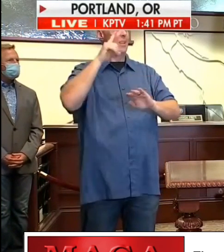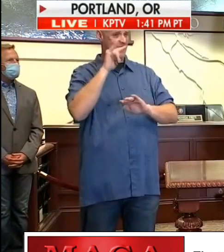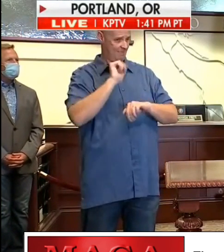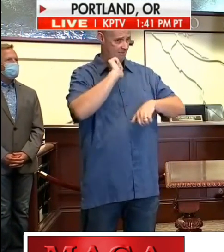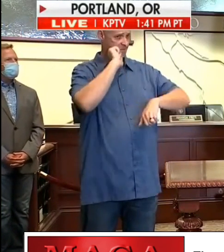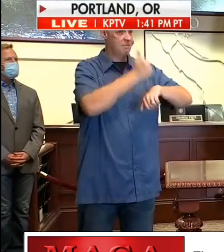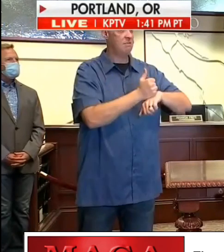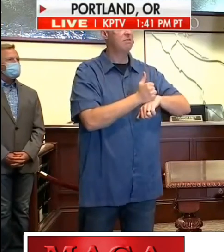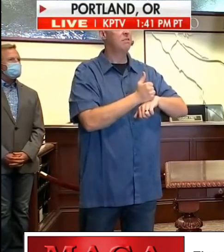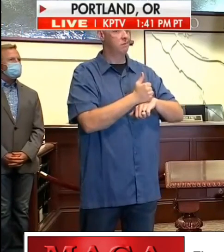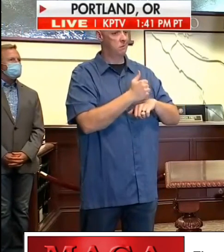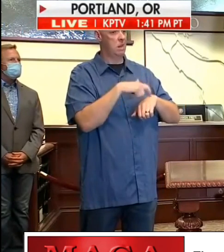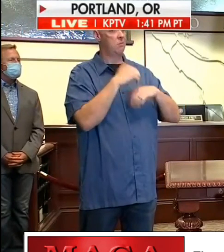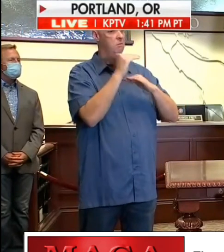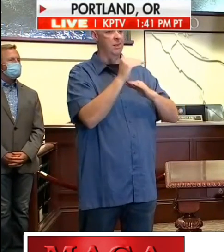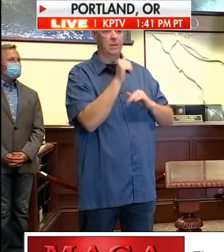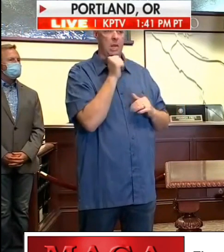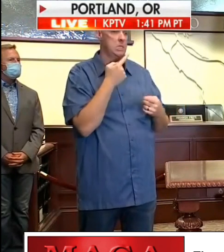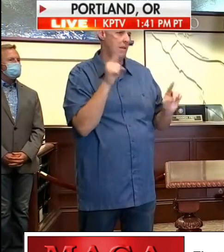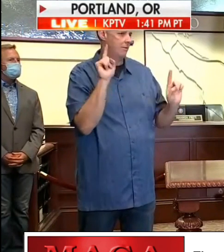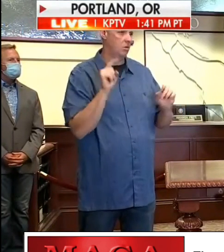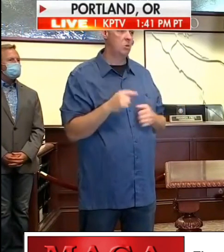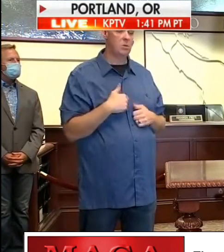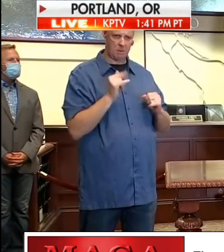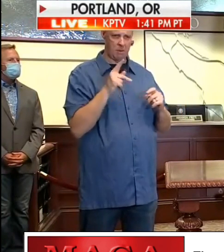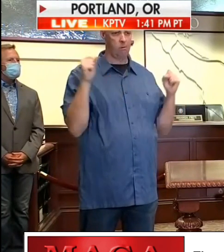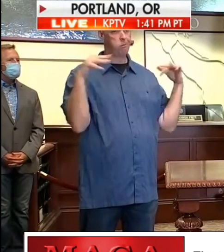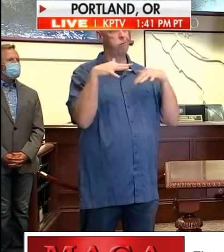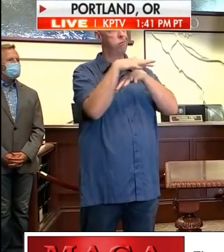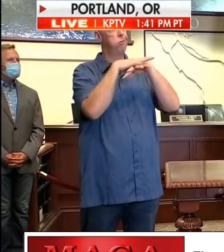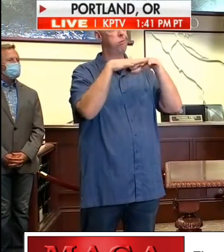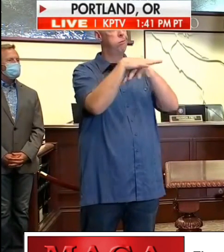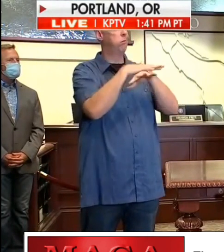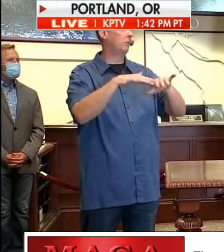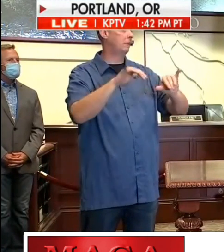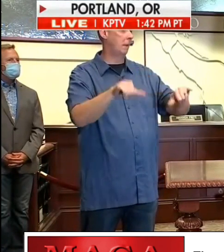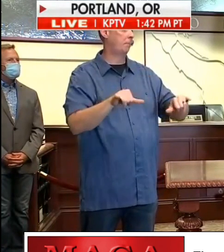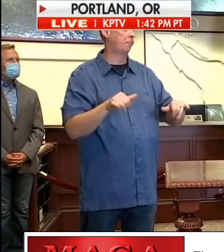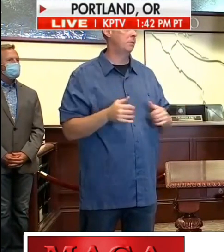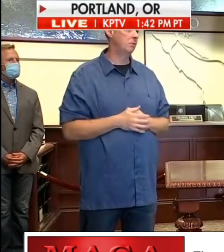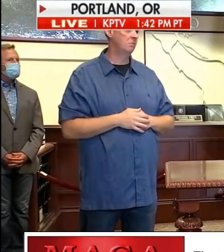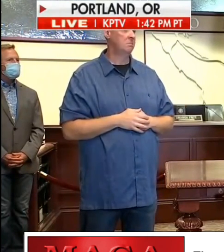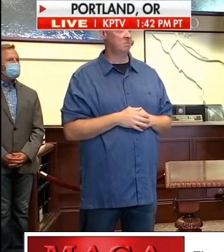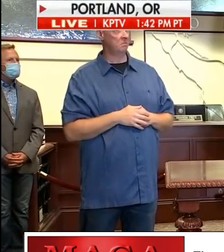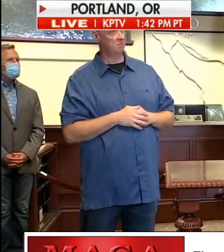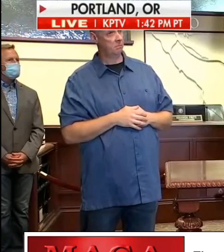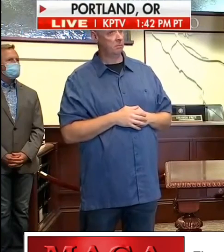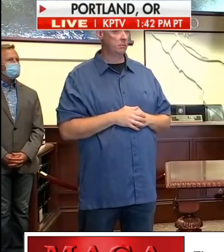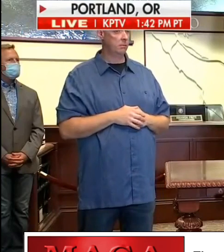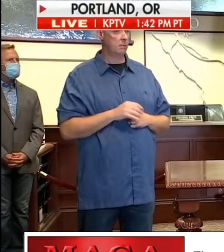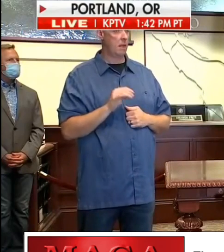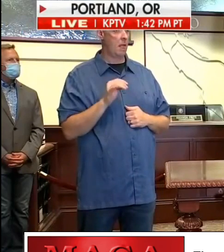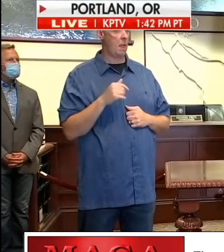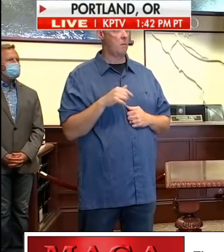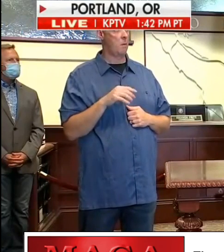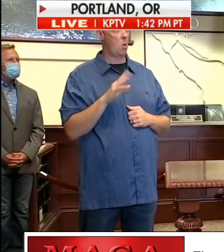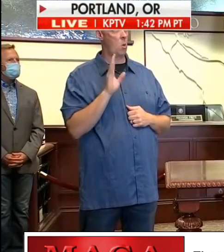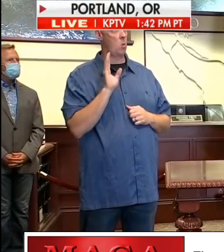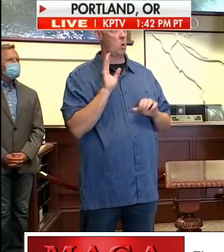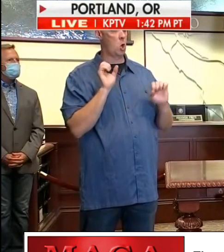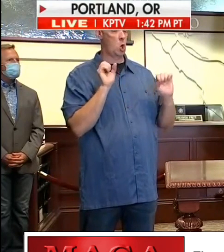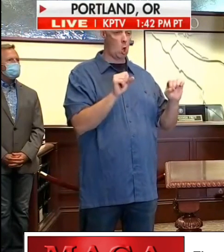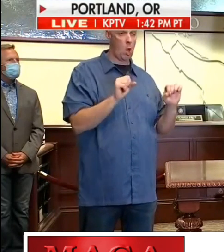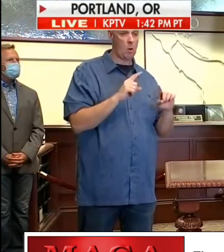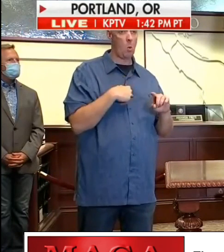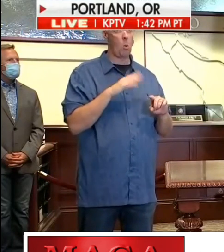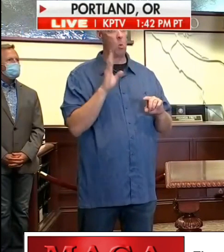wasn't very successful. We still had very large crowds at that time. But I would say it's not something that's totally off the table, but it's not something